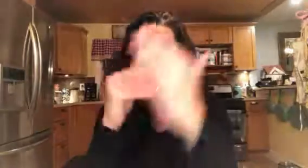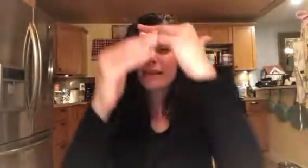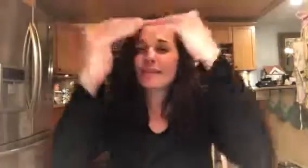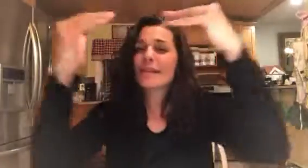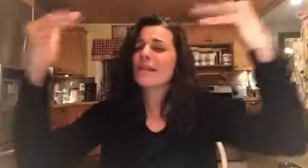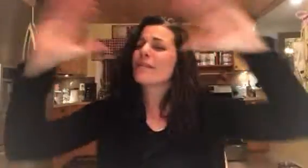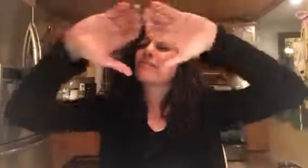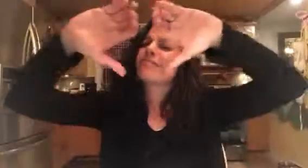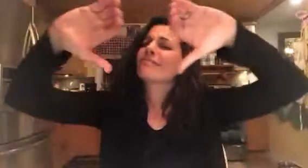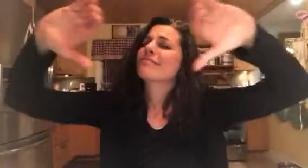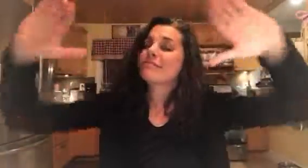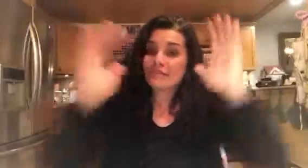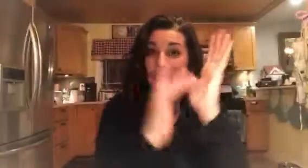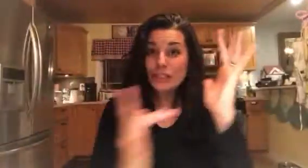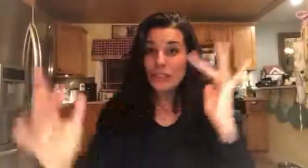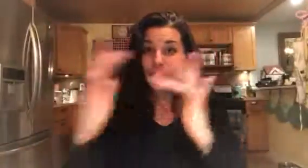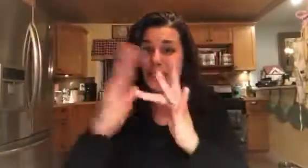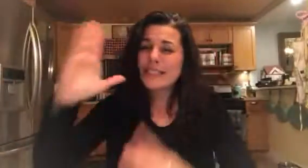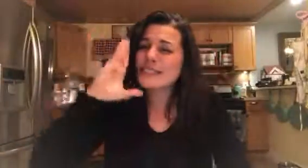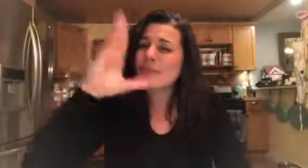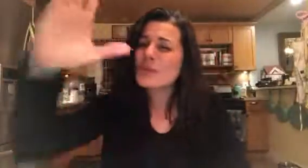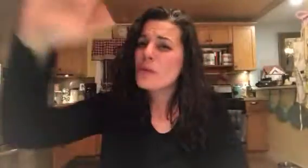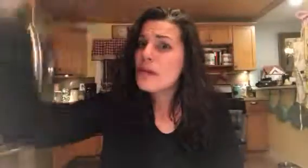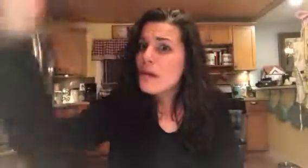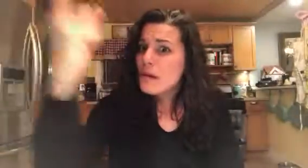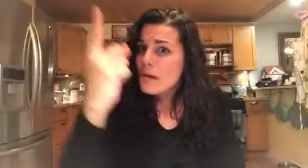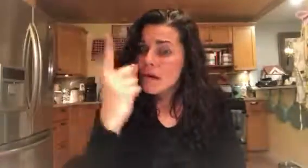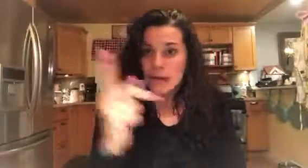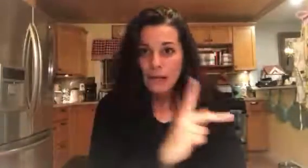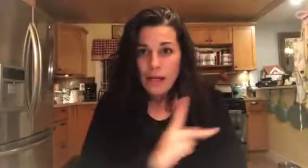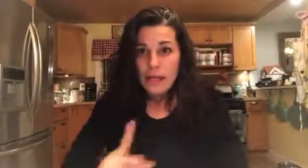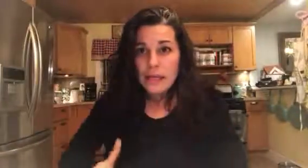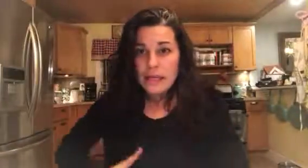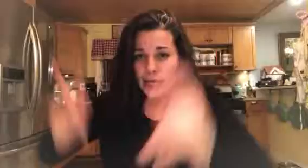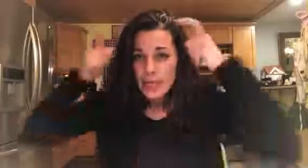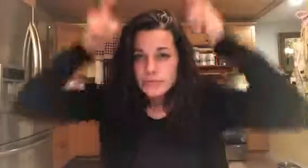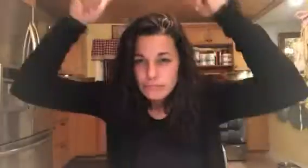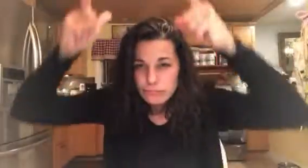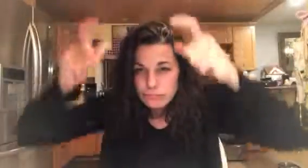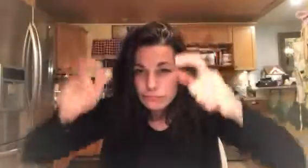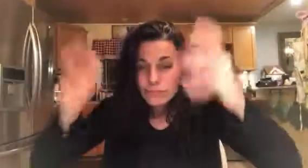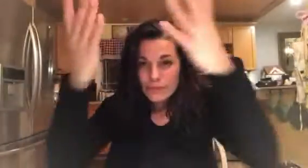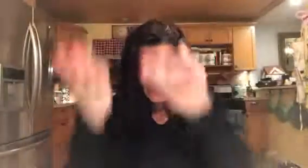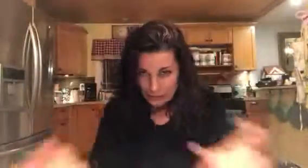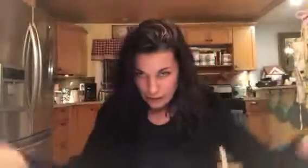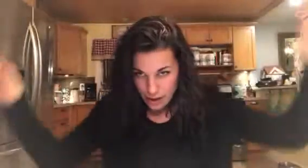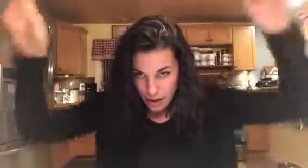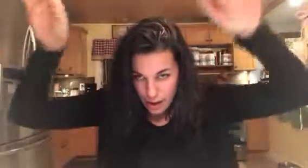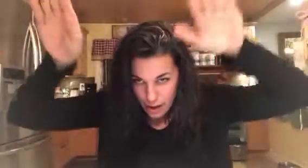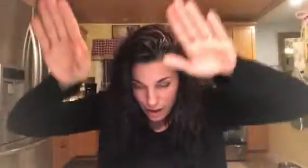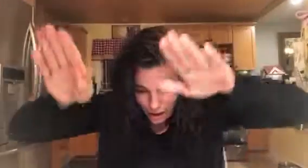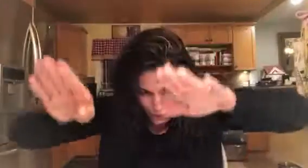He's coming on the clouds. Kings and kingdoms will bow down.